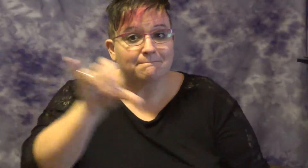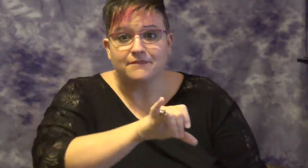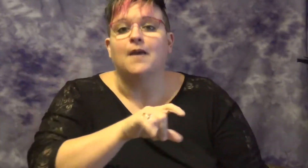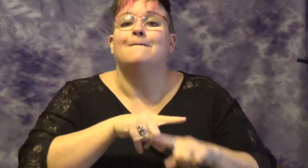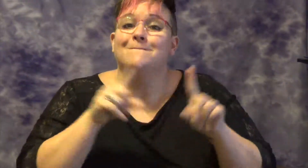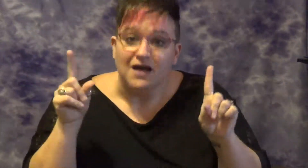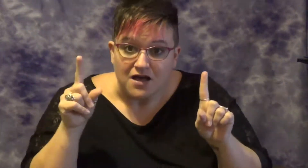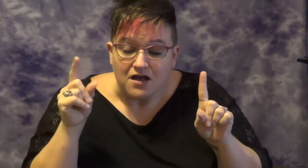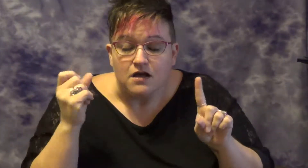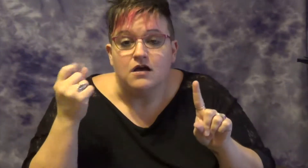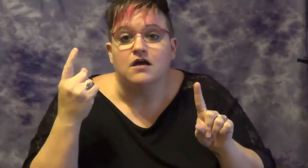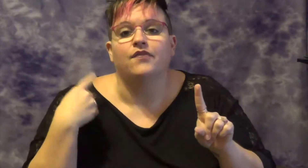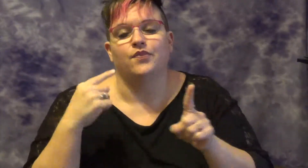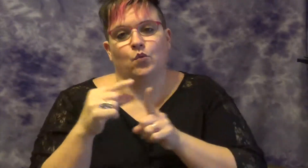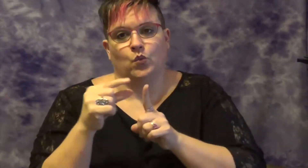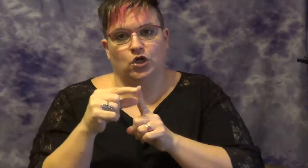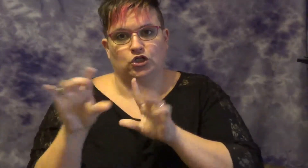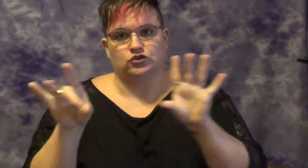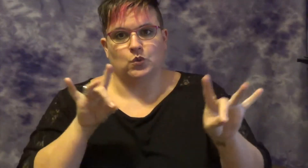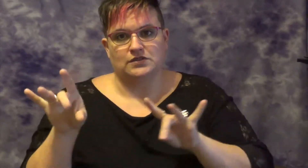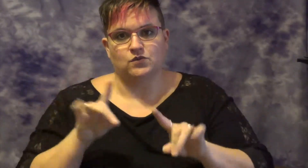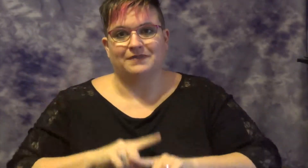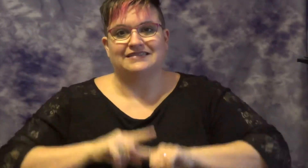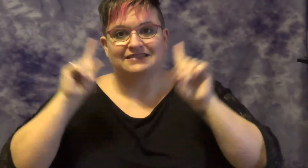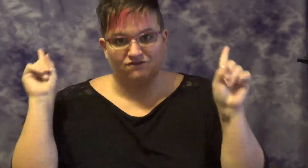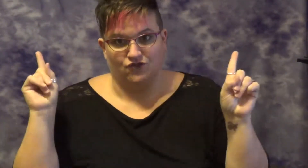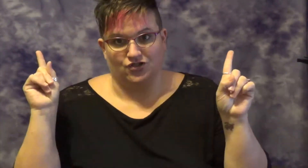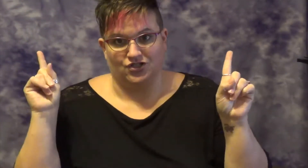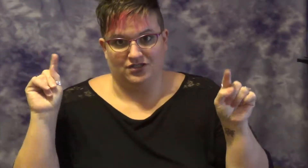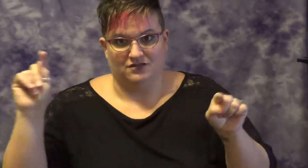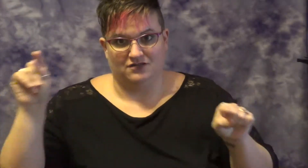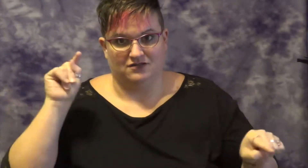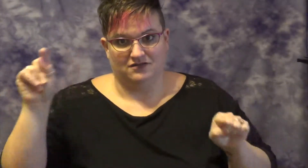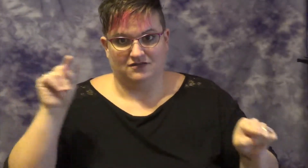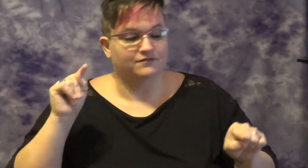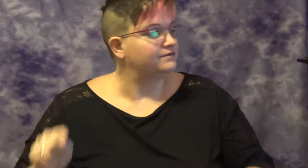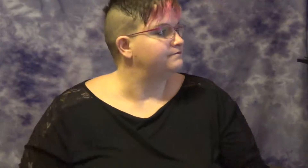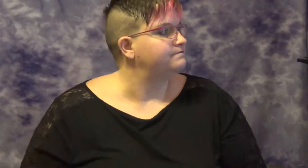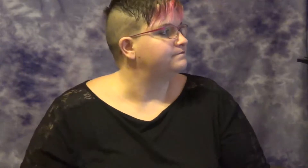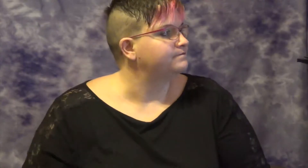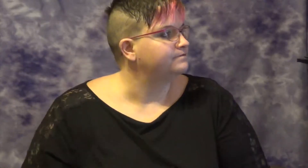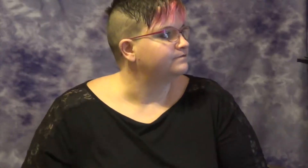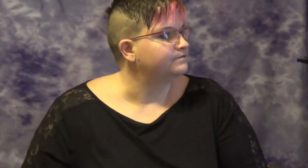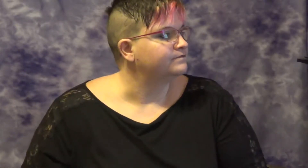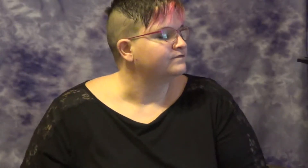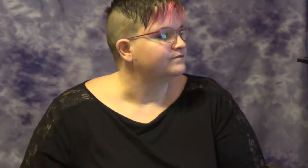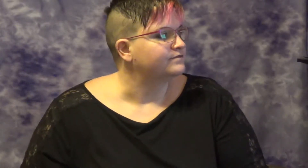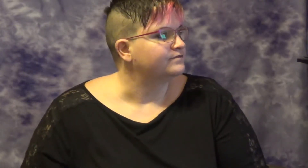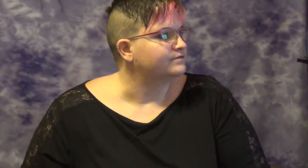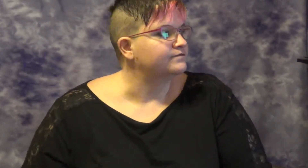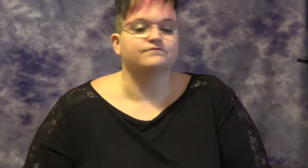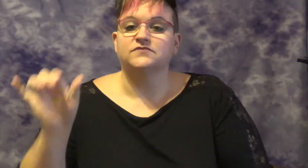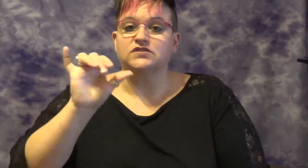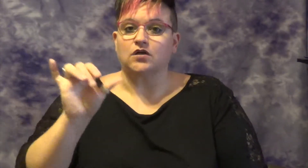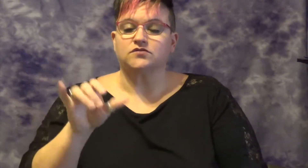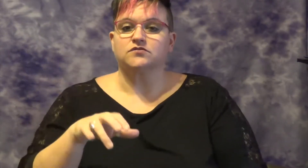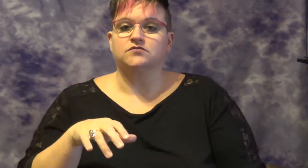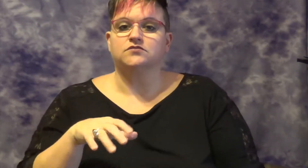I mean, the signs might necessarily show up exactly the same in both settings, but you would use different words for